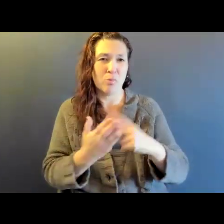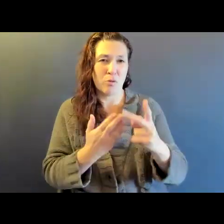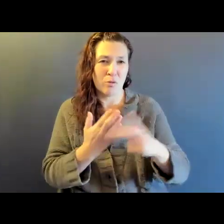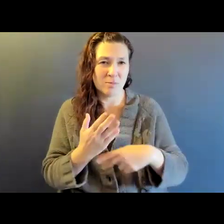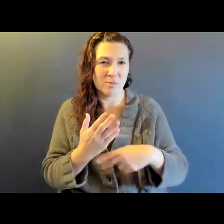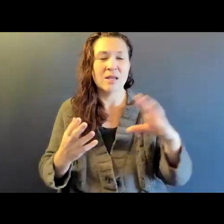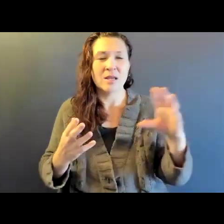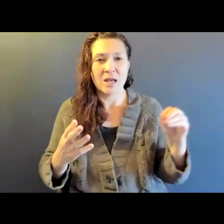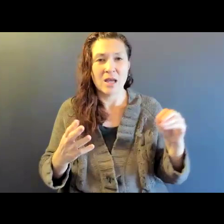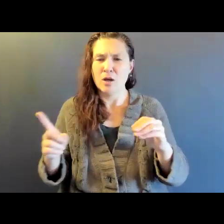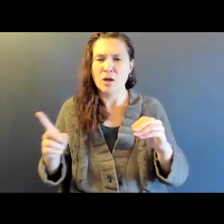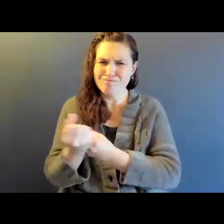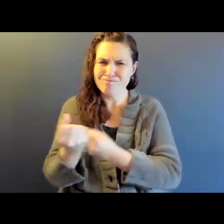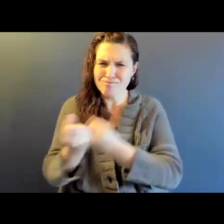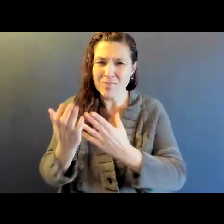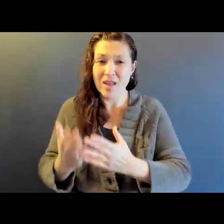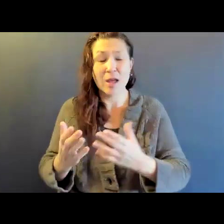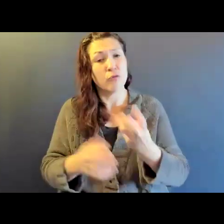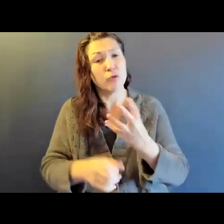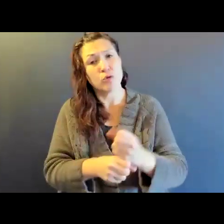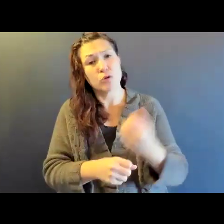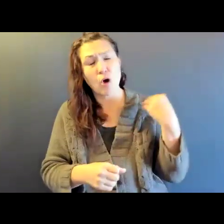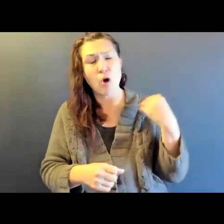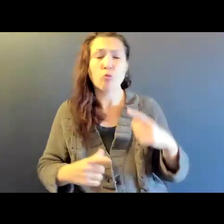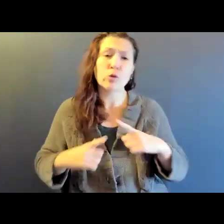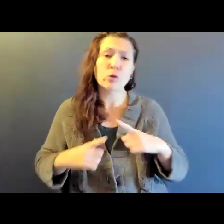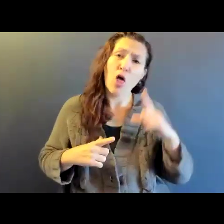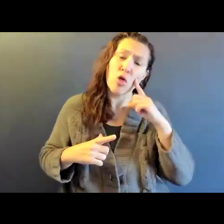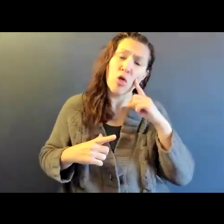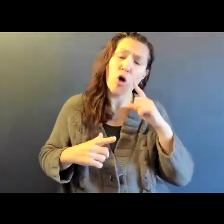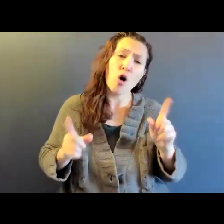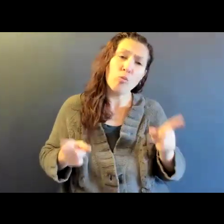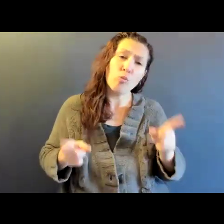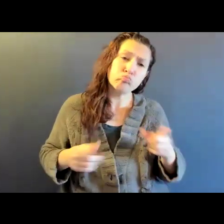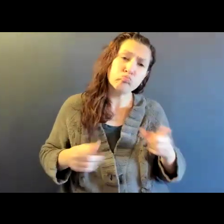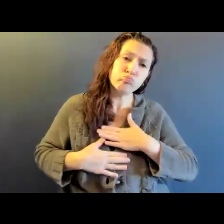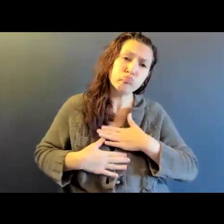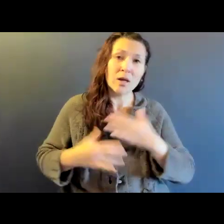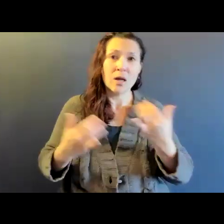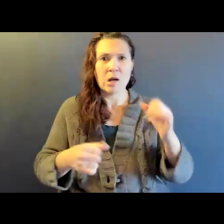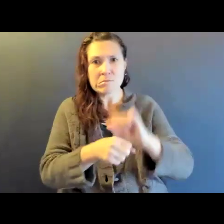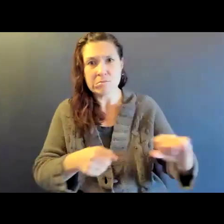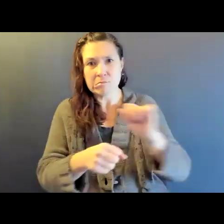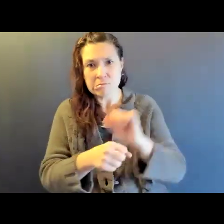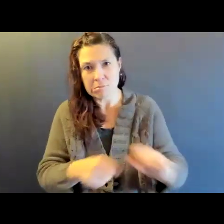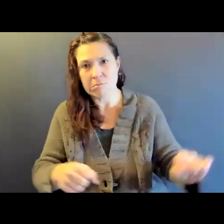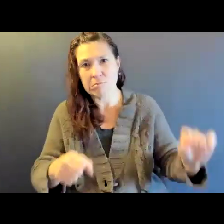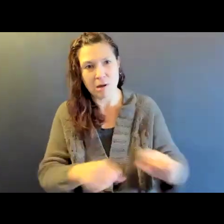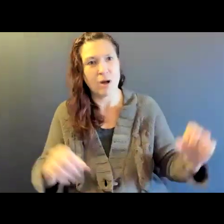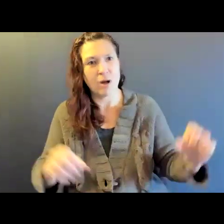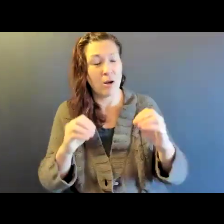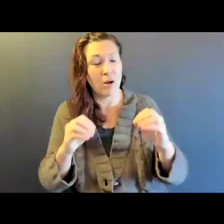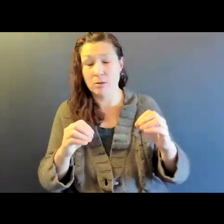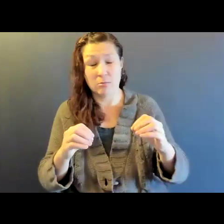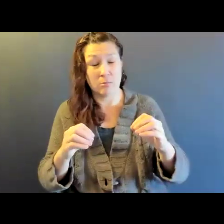years ago, you retired and thought you were going to enjoy retirement. And now you're working harder than you probably did when you were at the Children's Museum. And I know you work very hard at the